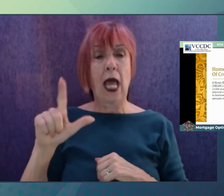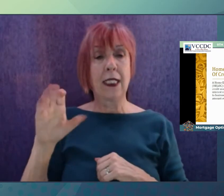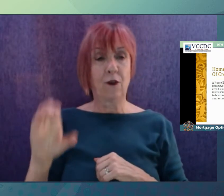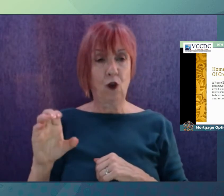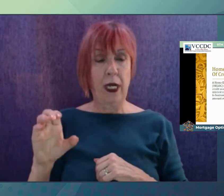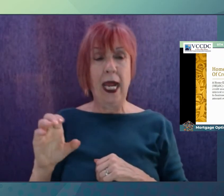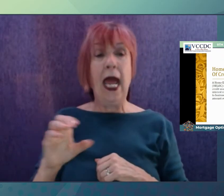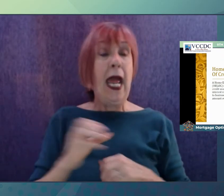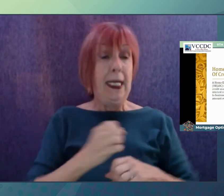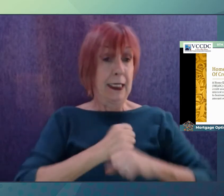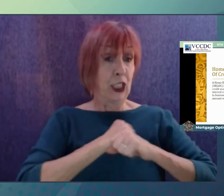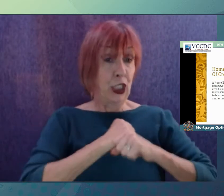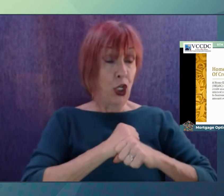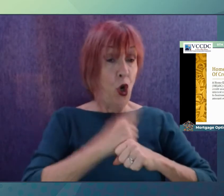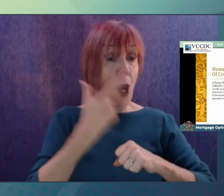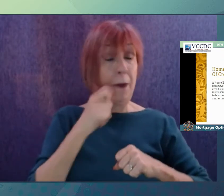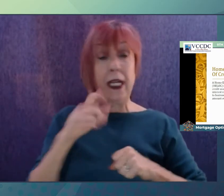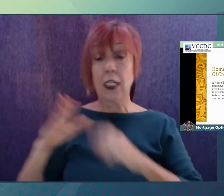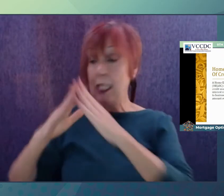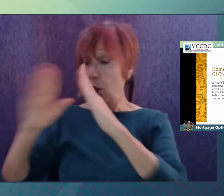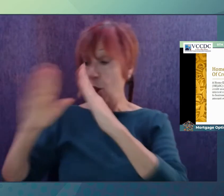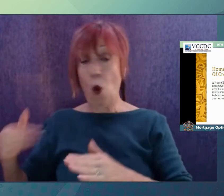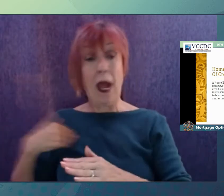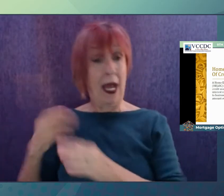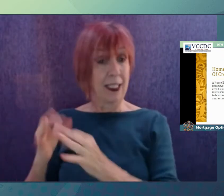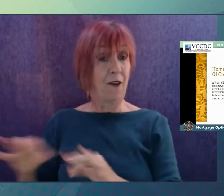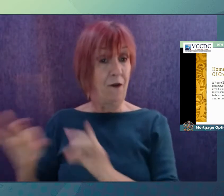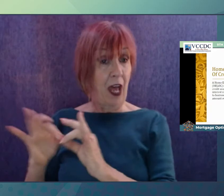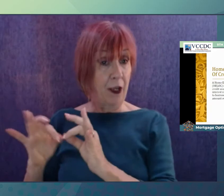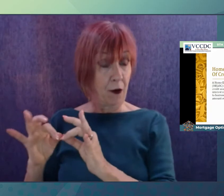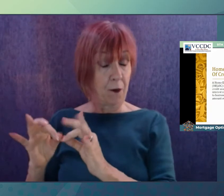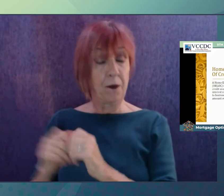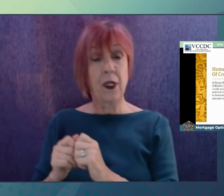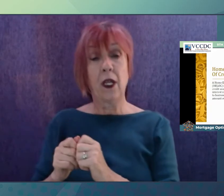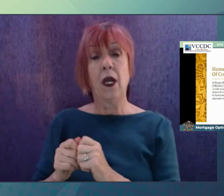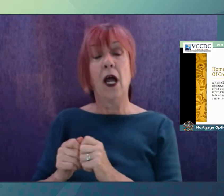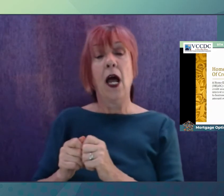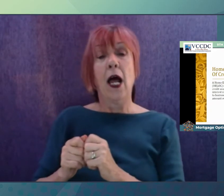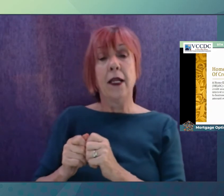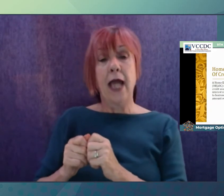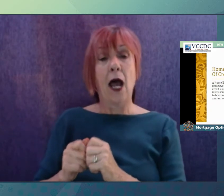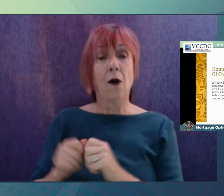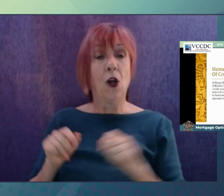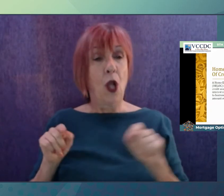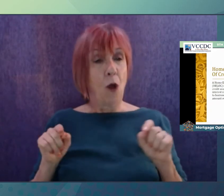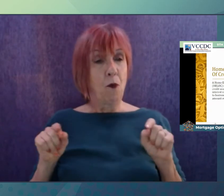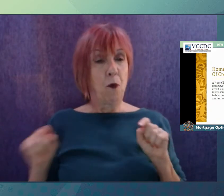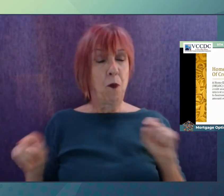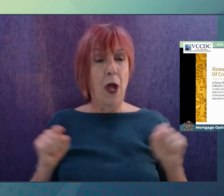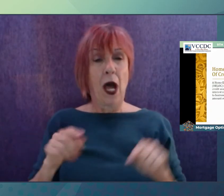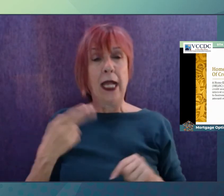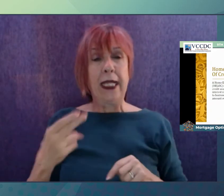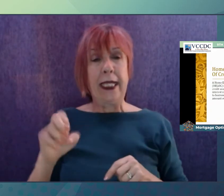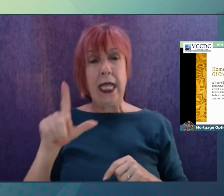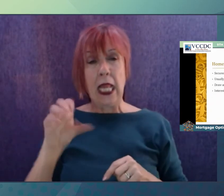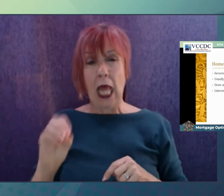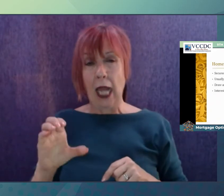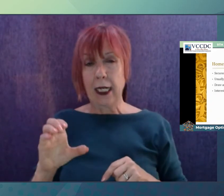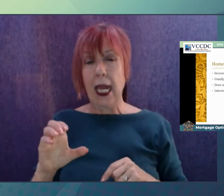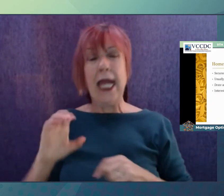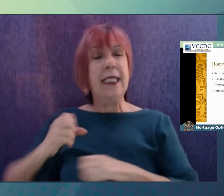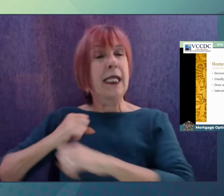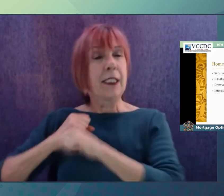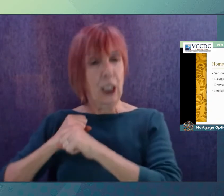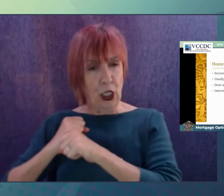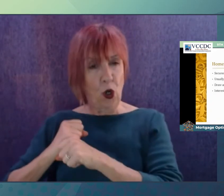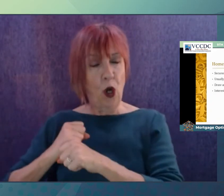in your home. Although HELOC shares similar characteristics to a credit card, since both are revolving credit lines, a HELOC is secured by an asset, which is